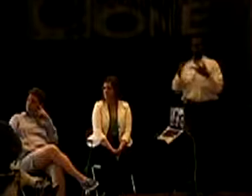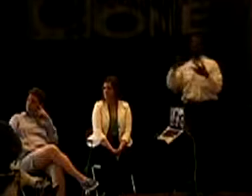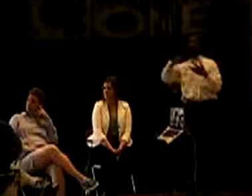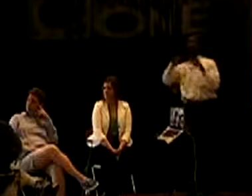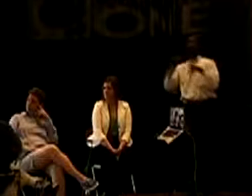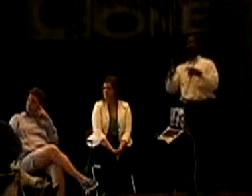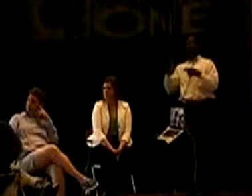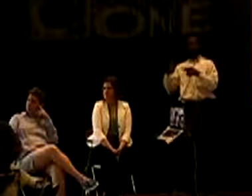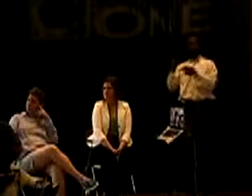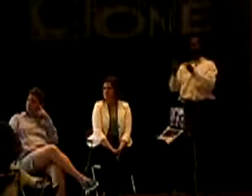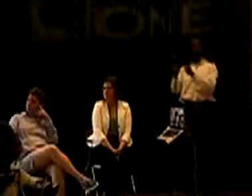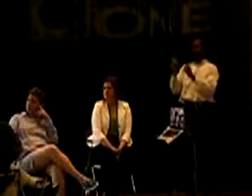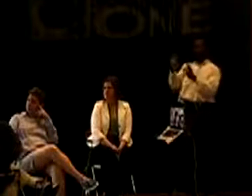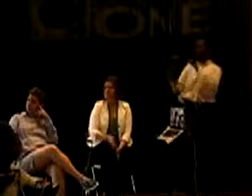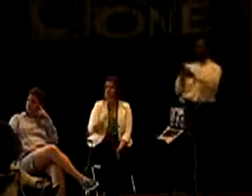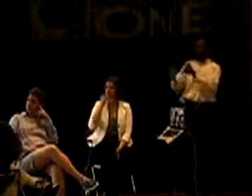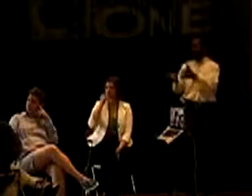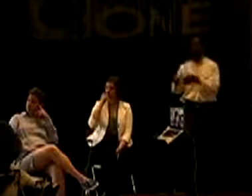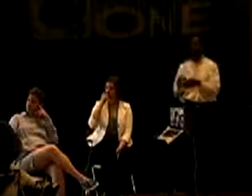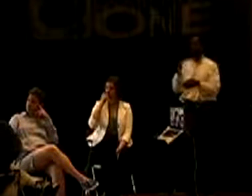the deaf cast.